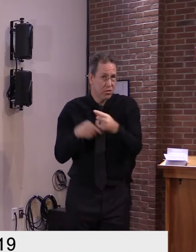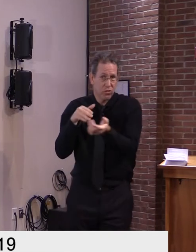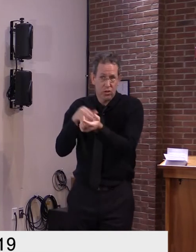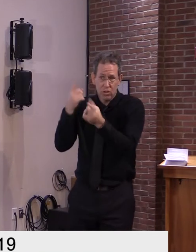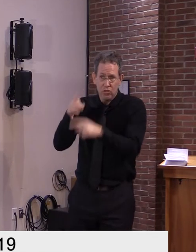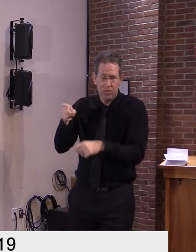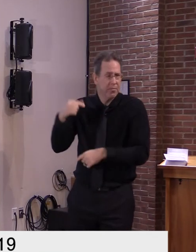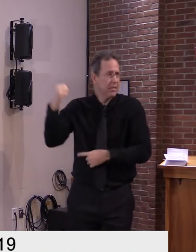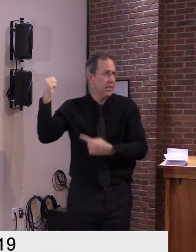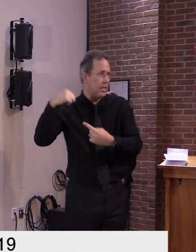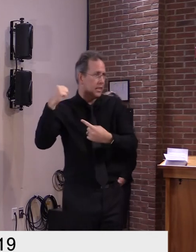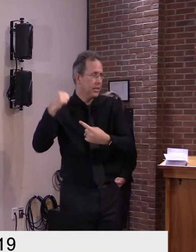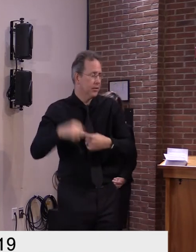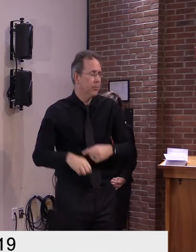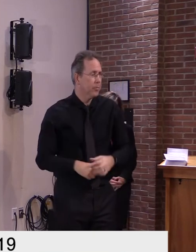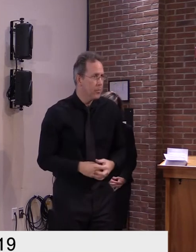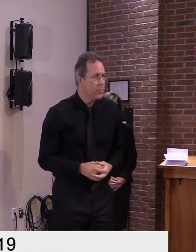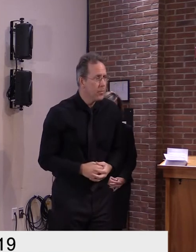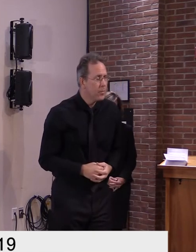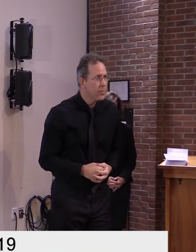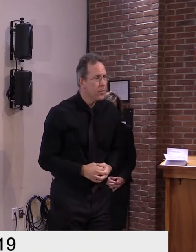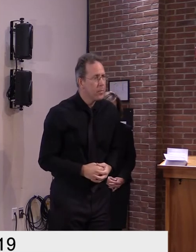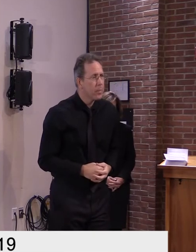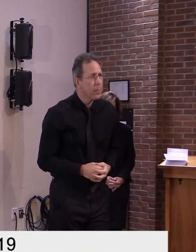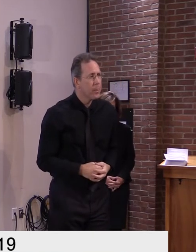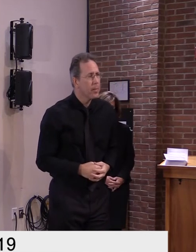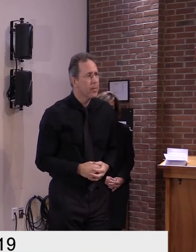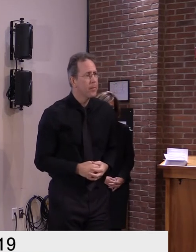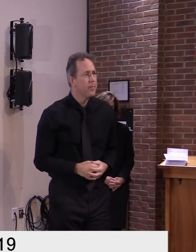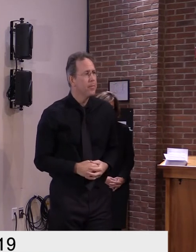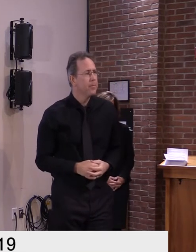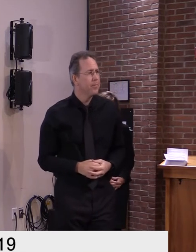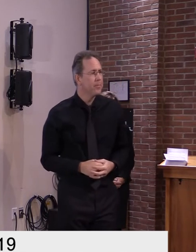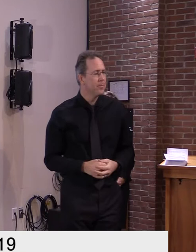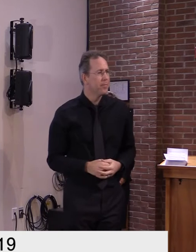right. All set, Dana?